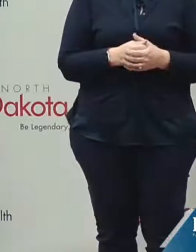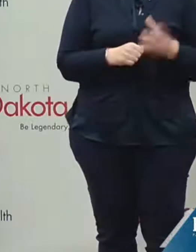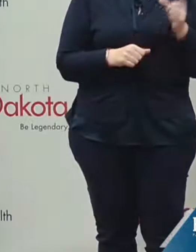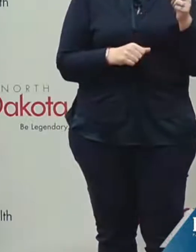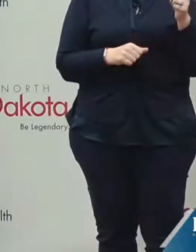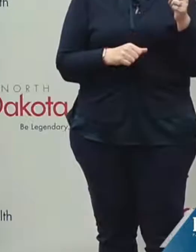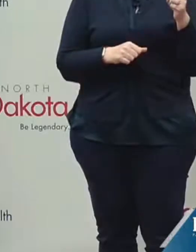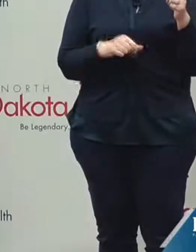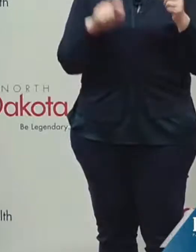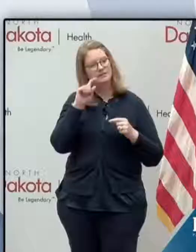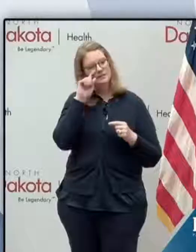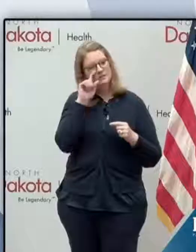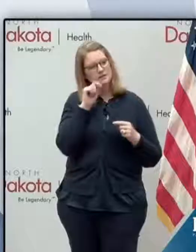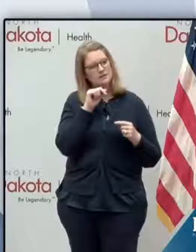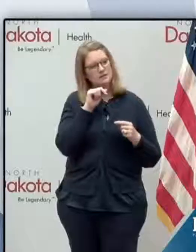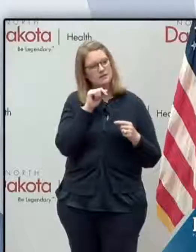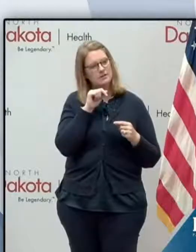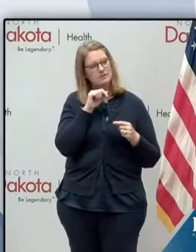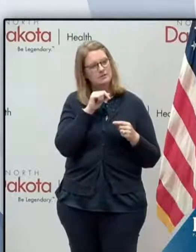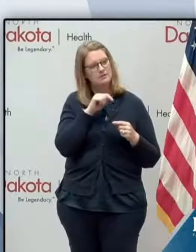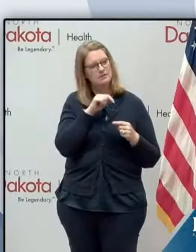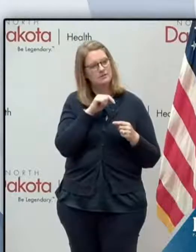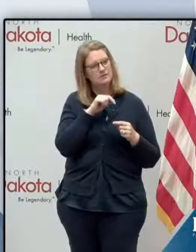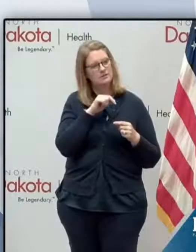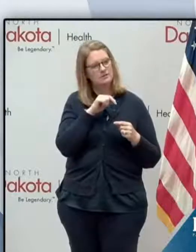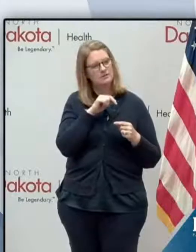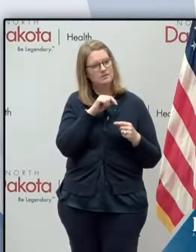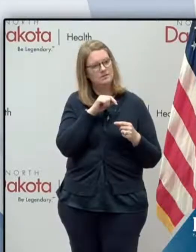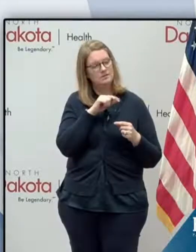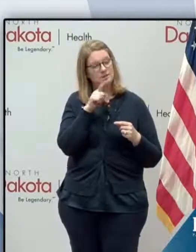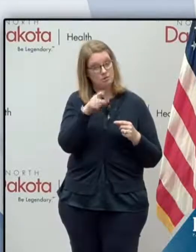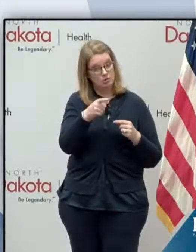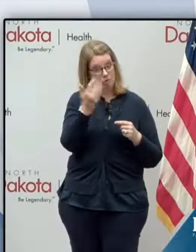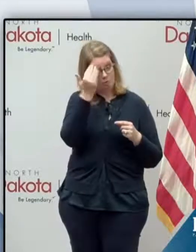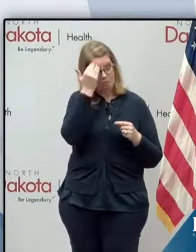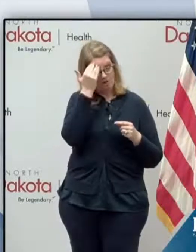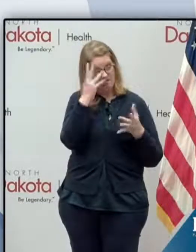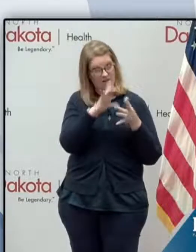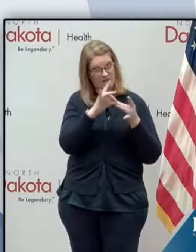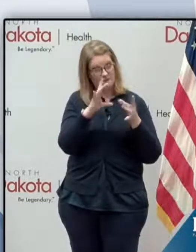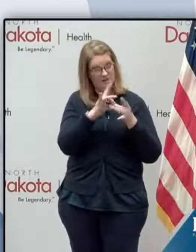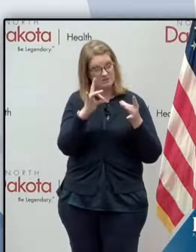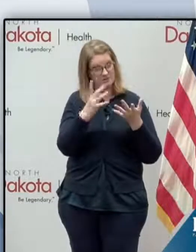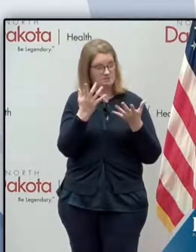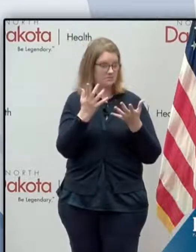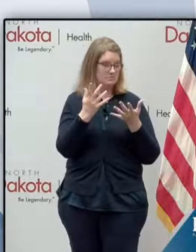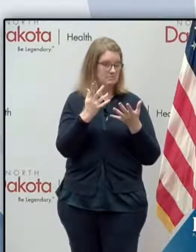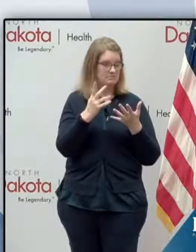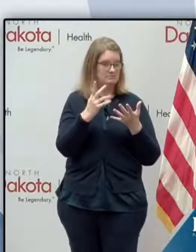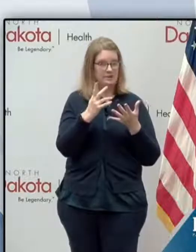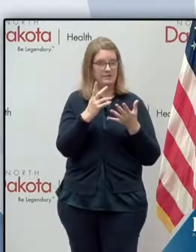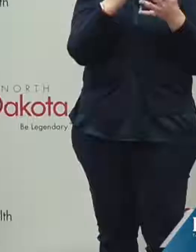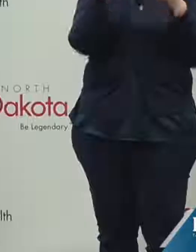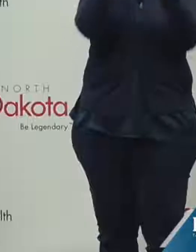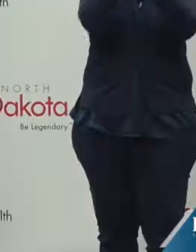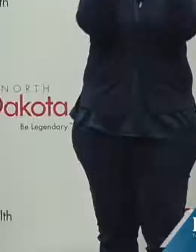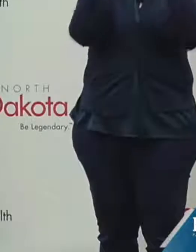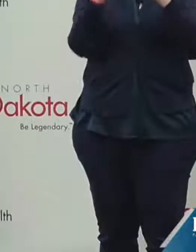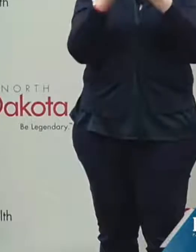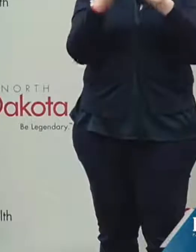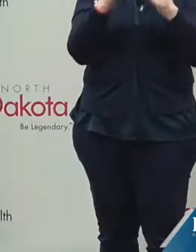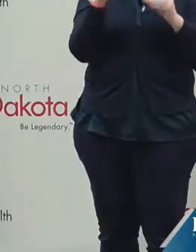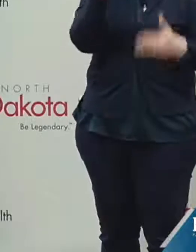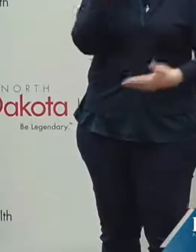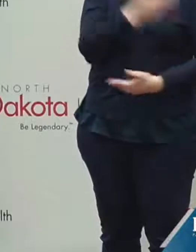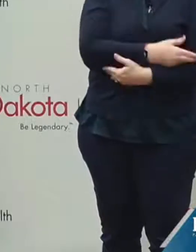If I can, have you spoken out against, I mean, were you aware of the comments made by the president and his son? No, I wasn't aware